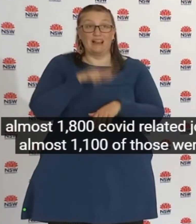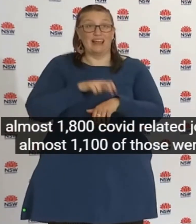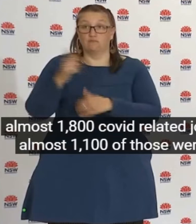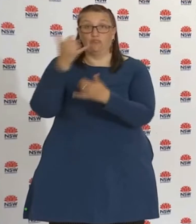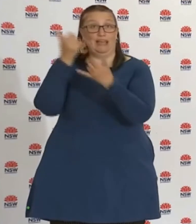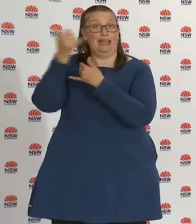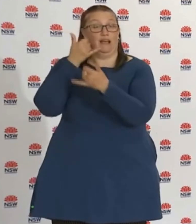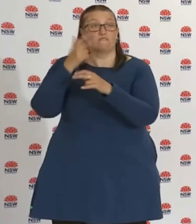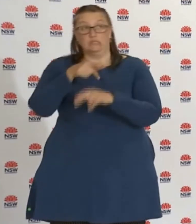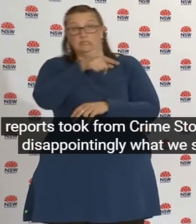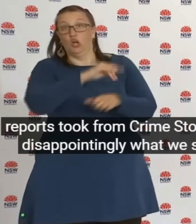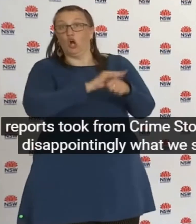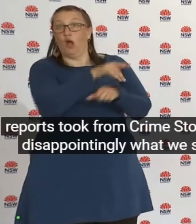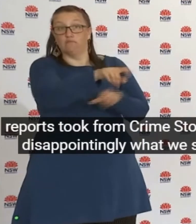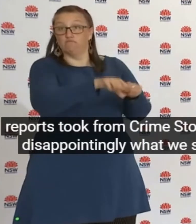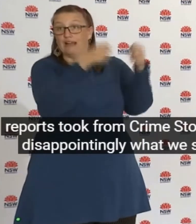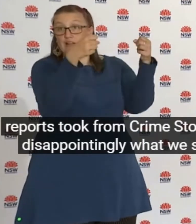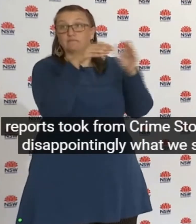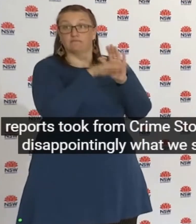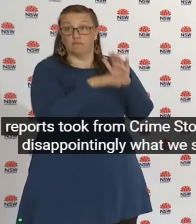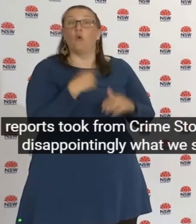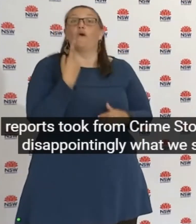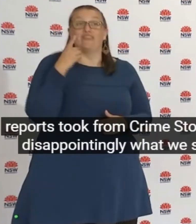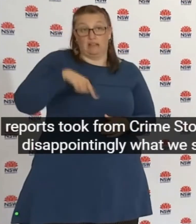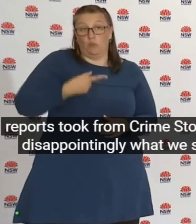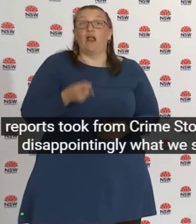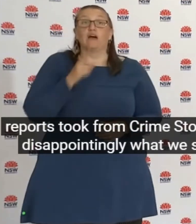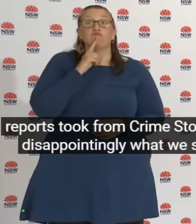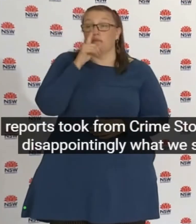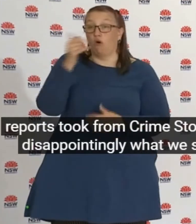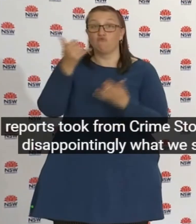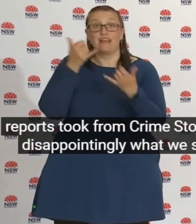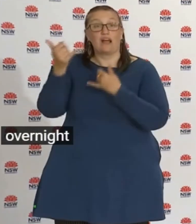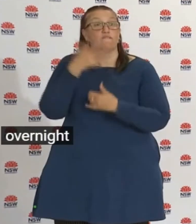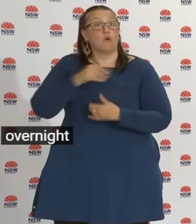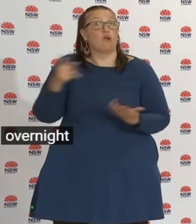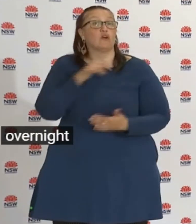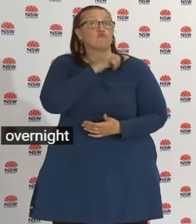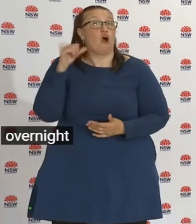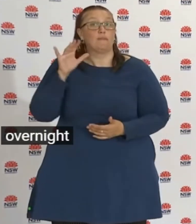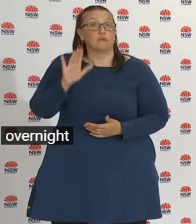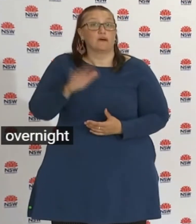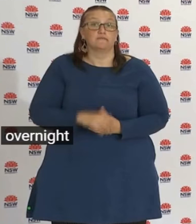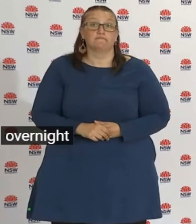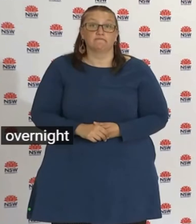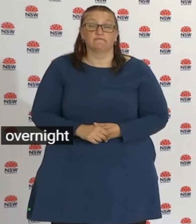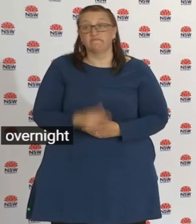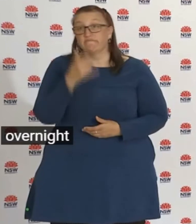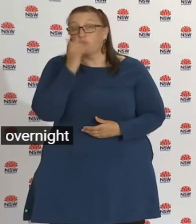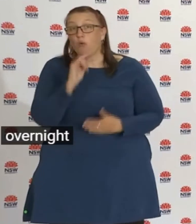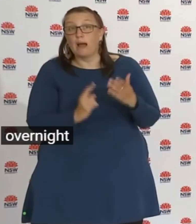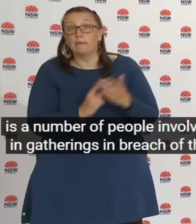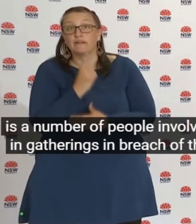were reports from Crime Stoppers. Disappointingly, what we saw overnight is a number of people involved